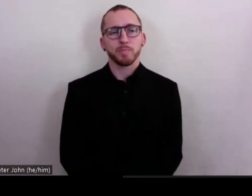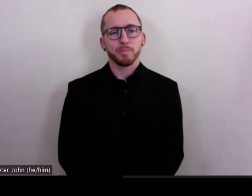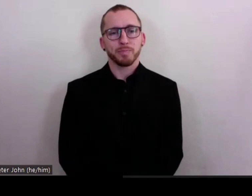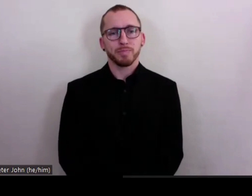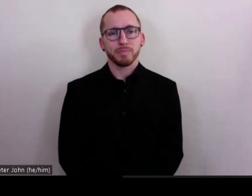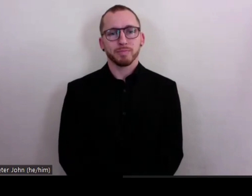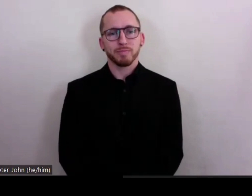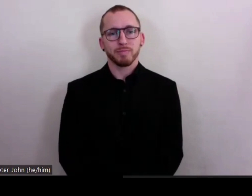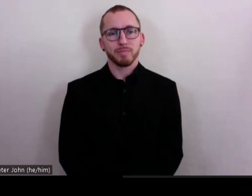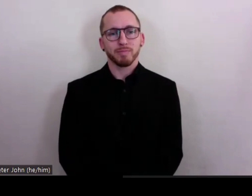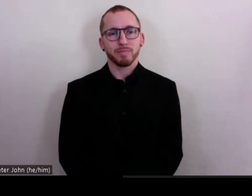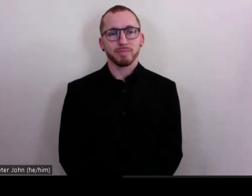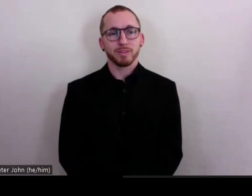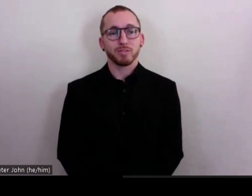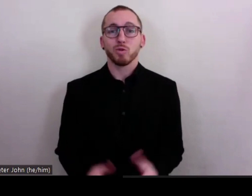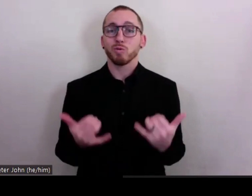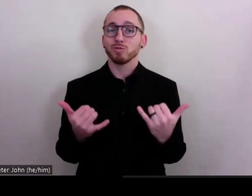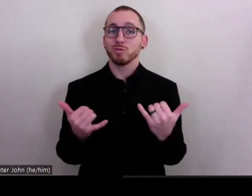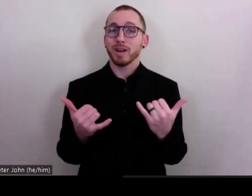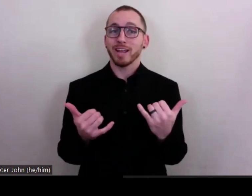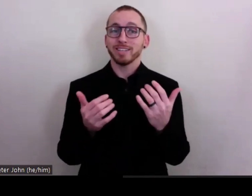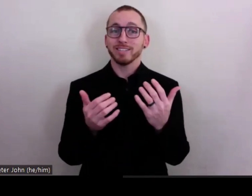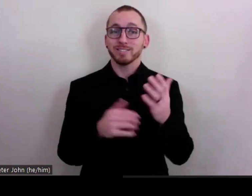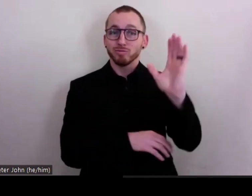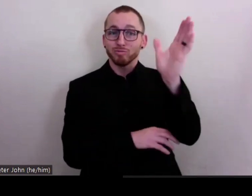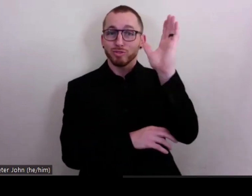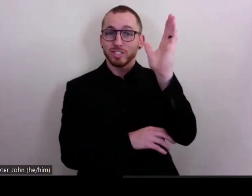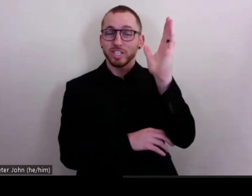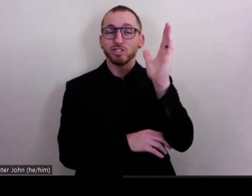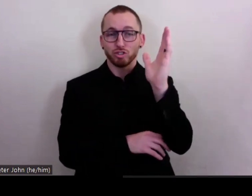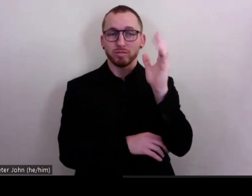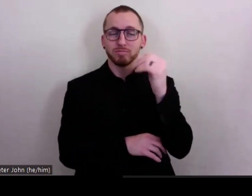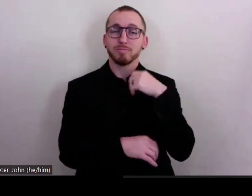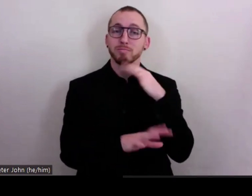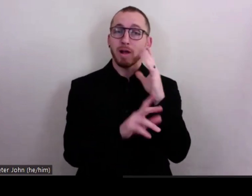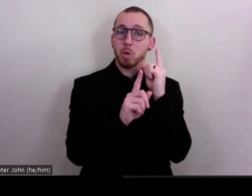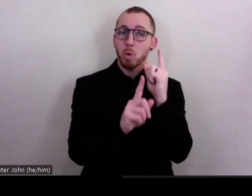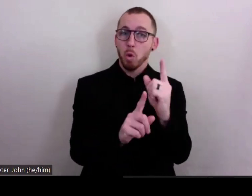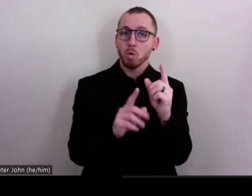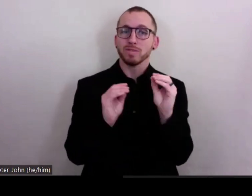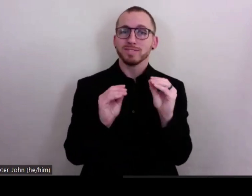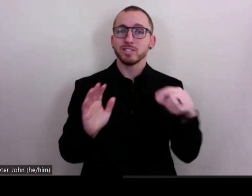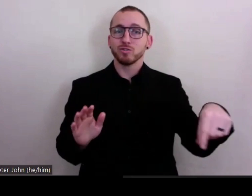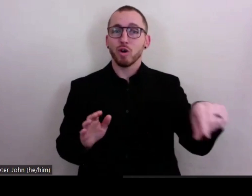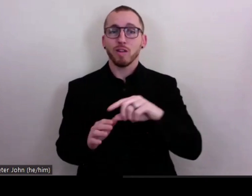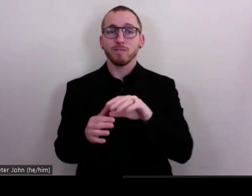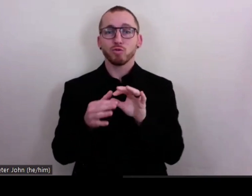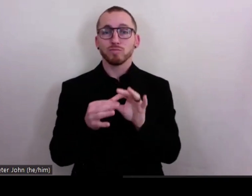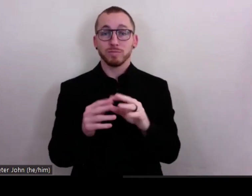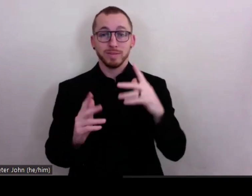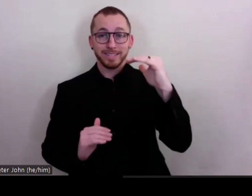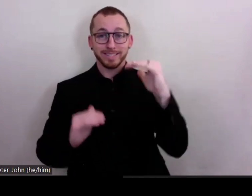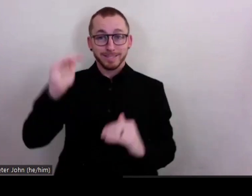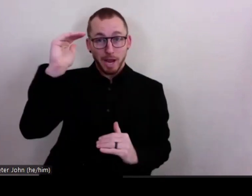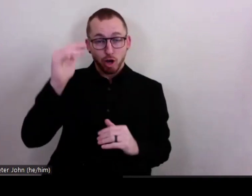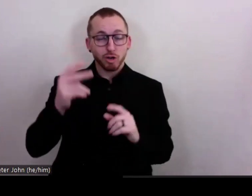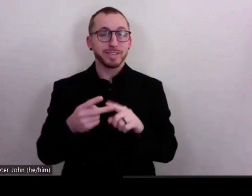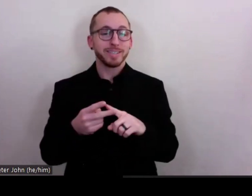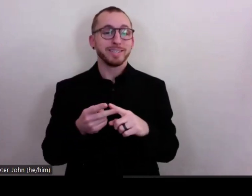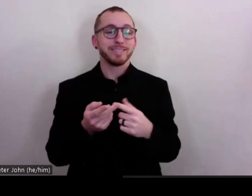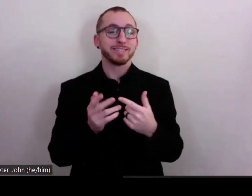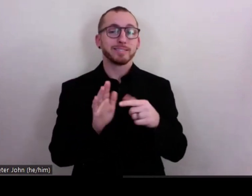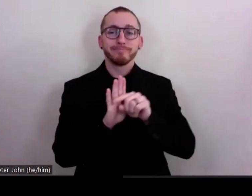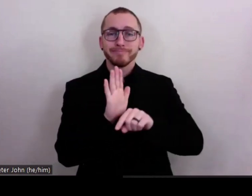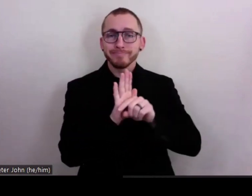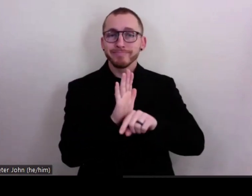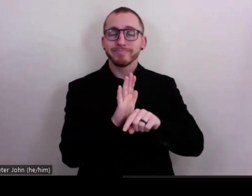for the presentation, I'm hoping that educating you all about the disparities, the stereotypes, the stigmas,